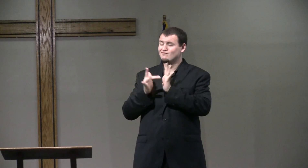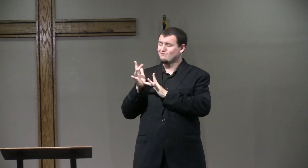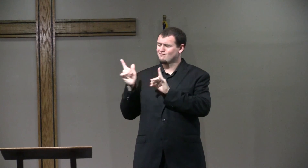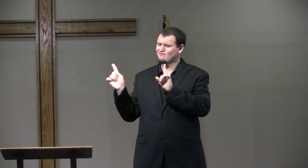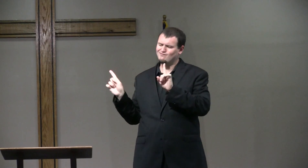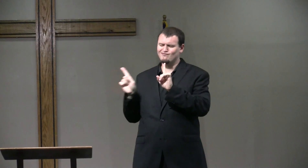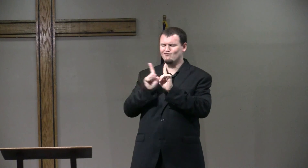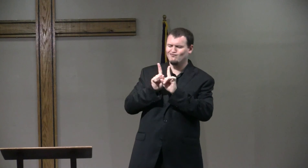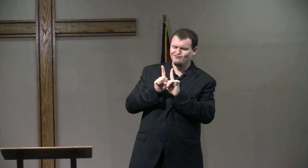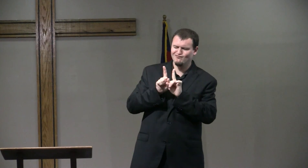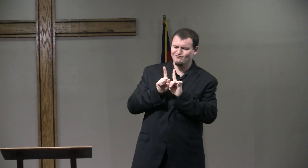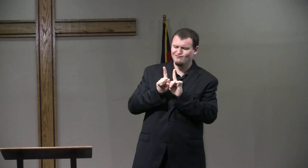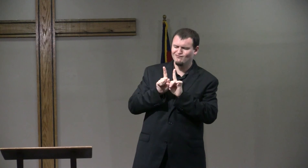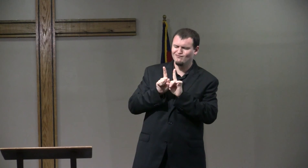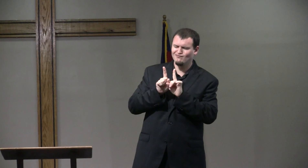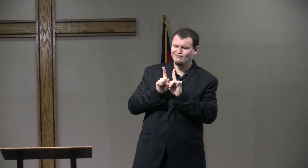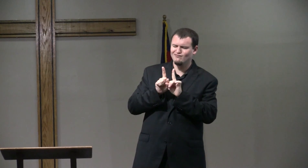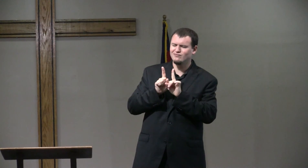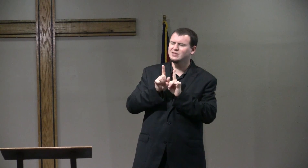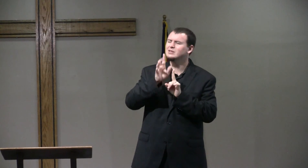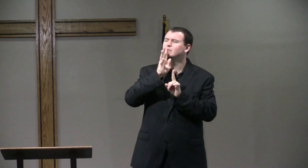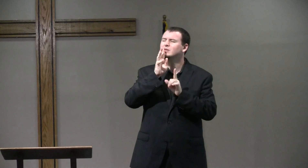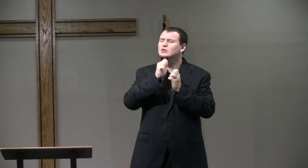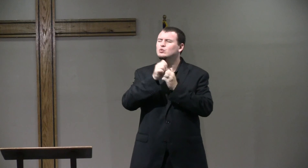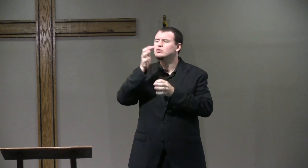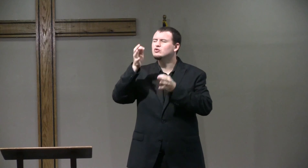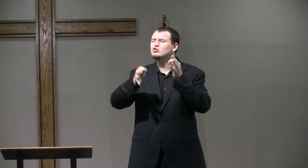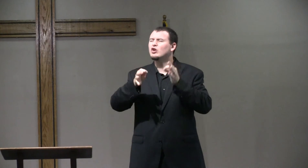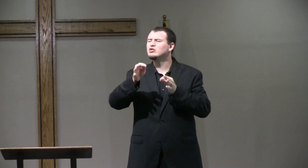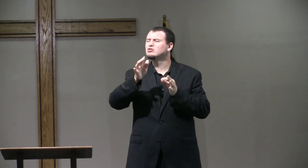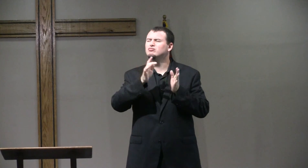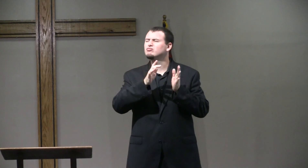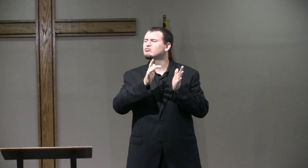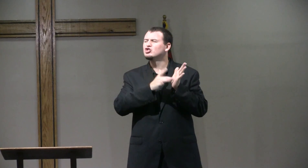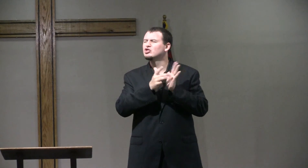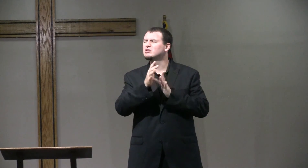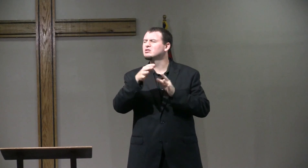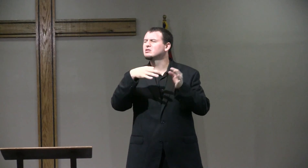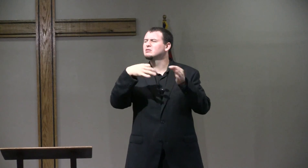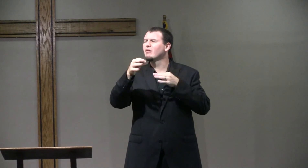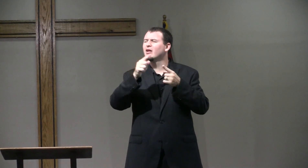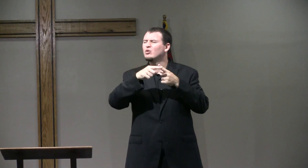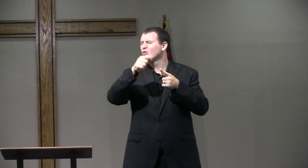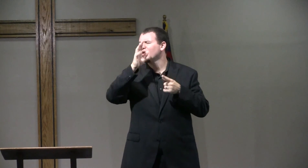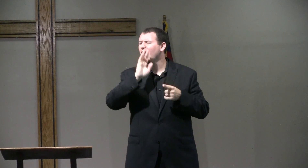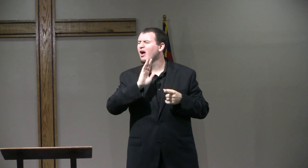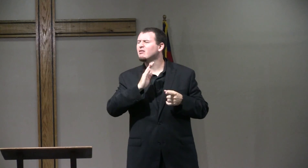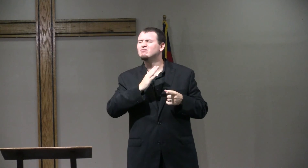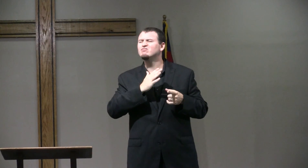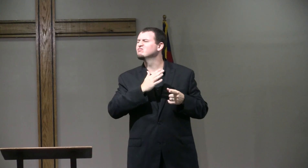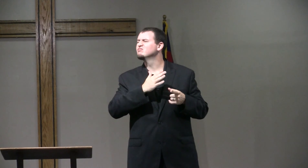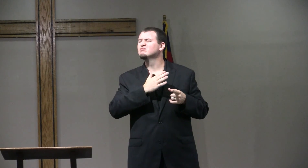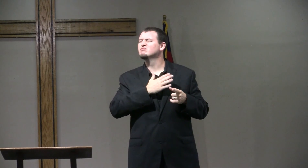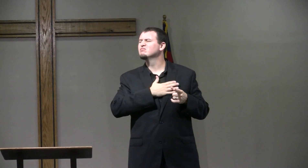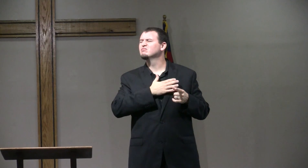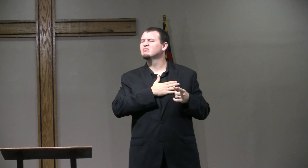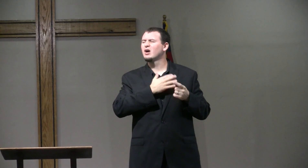We can't speak for ourselves, but we have Jesus who can be our lawyer and speak